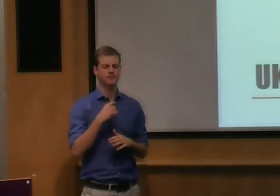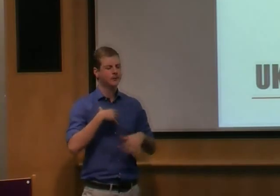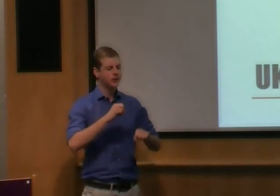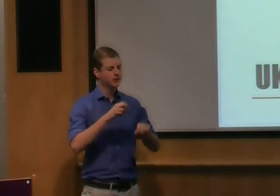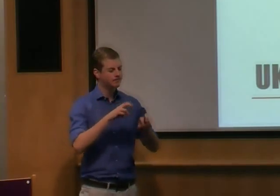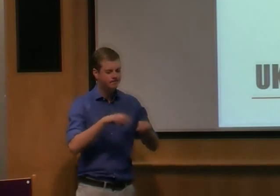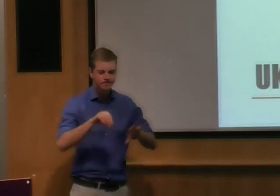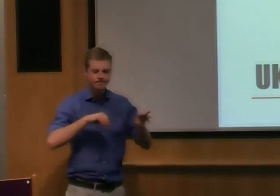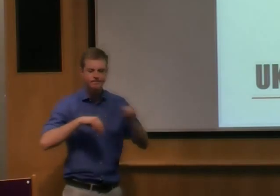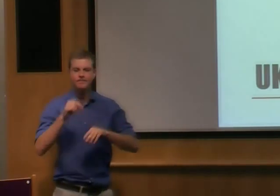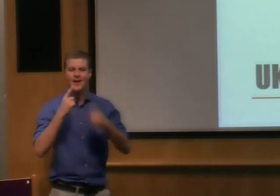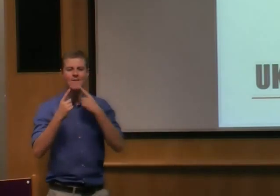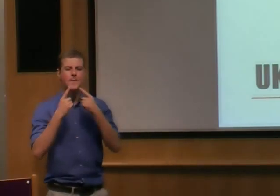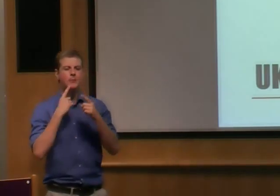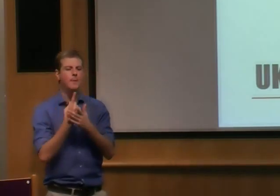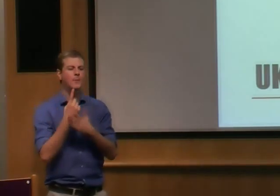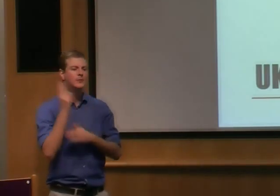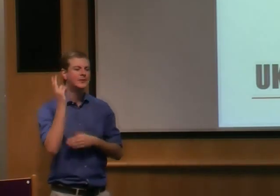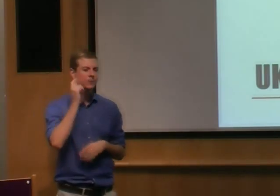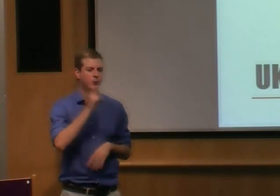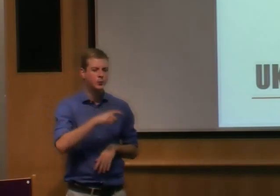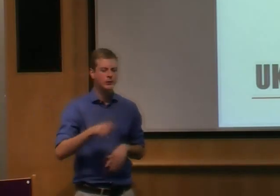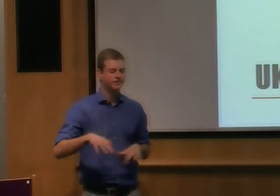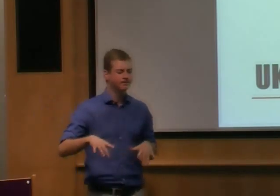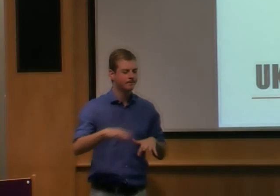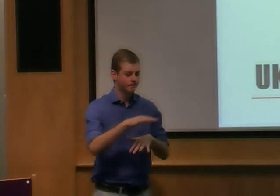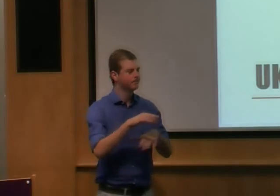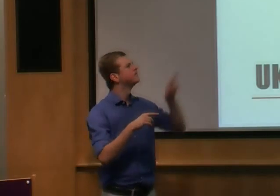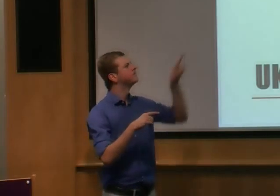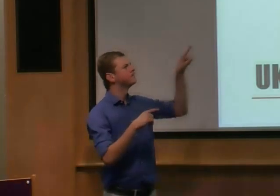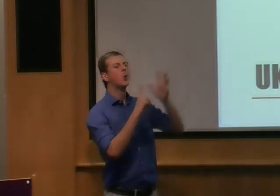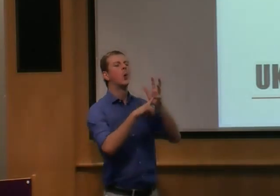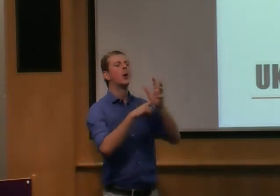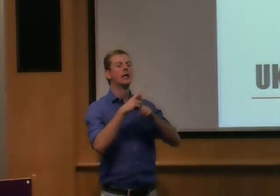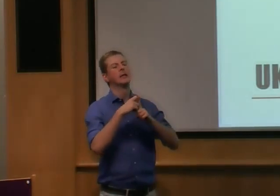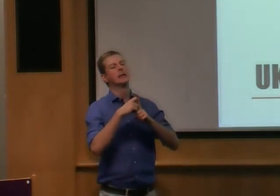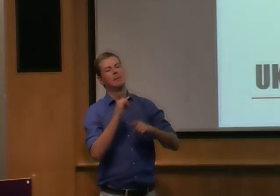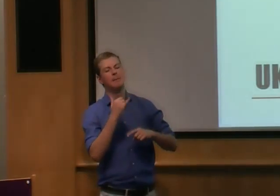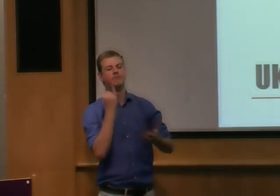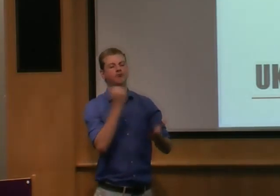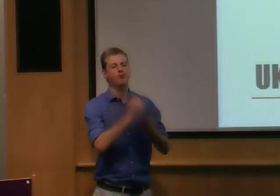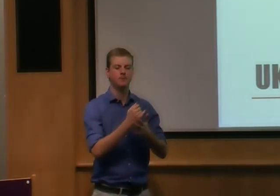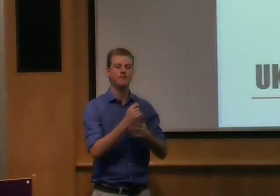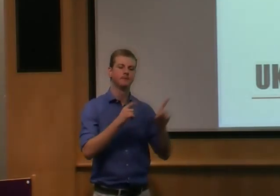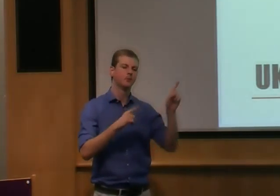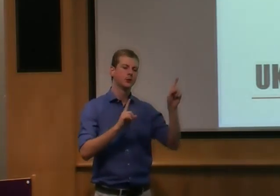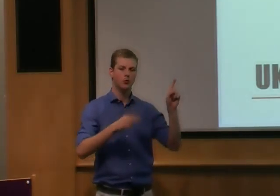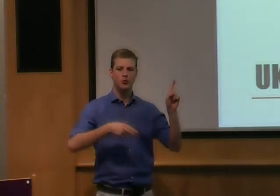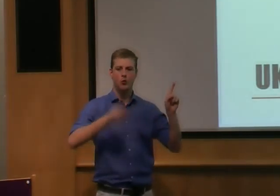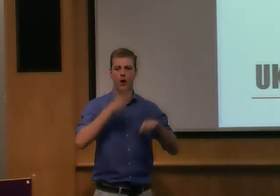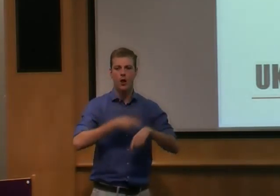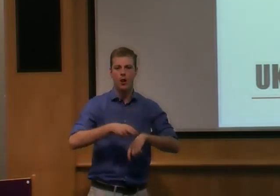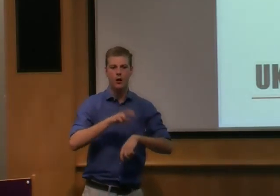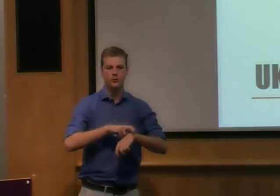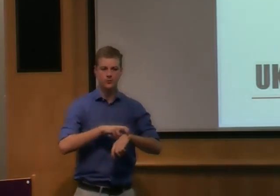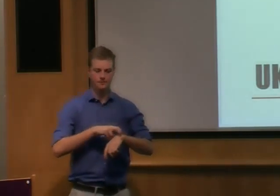When we set up UKDSU, we wanted to gather as much information as we could about what were the experiences of deaf